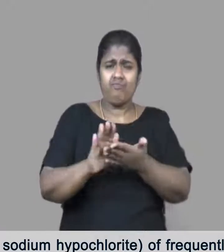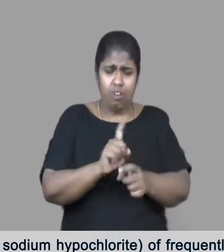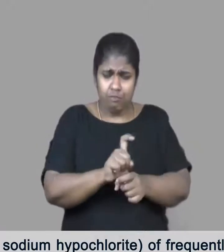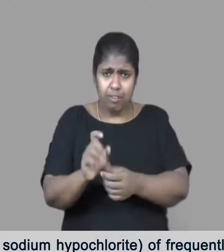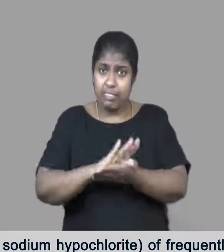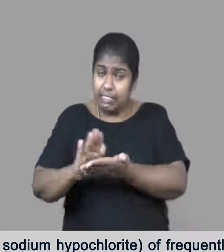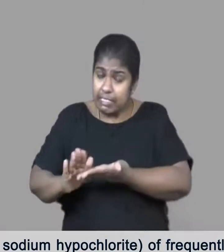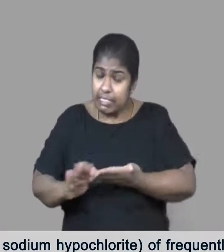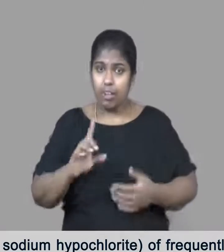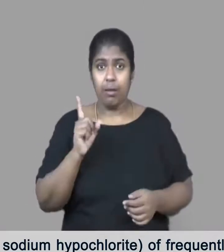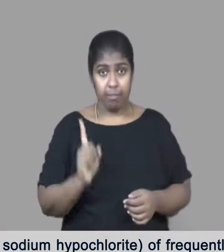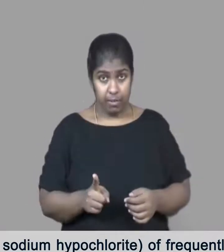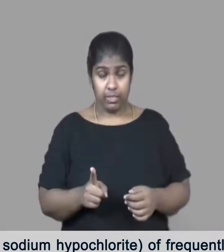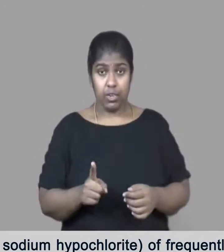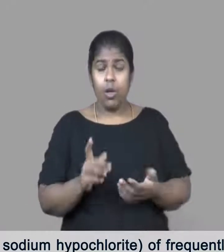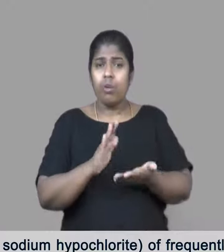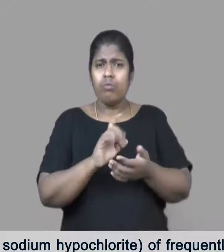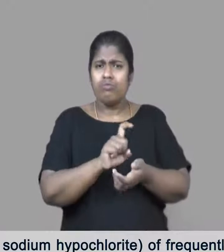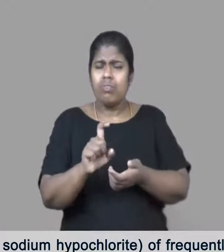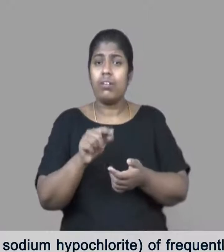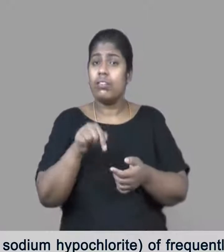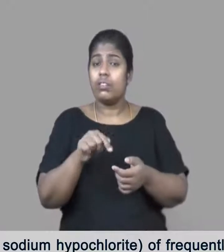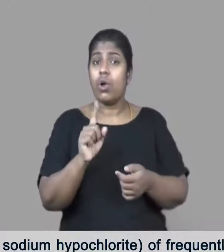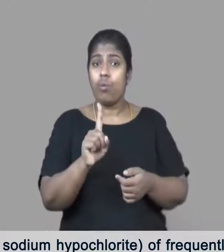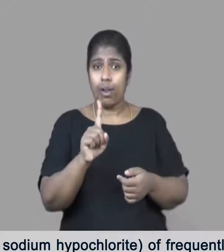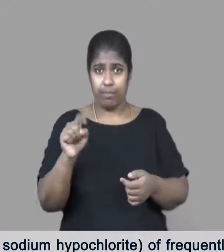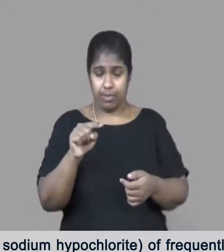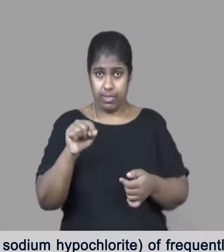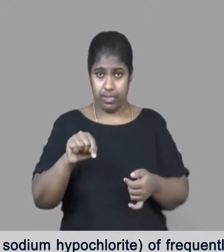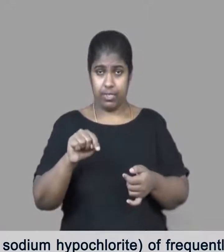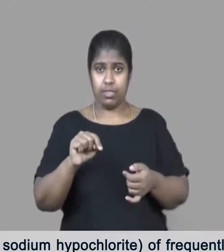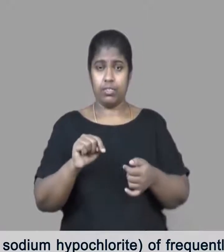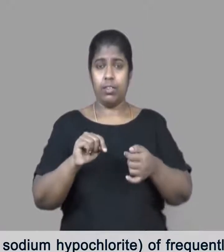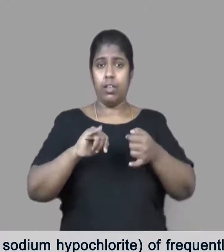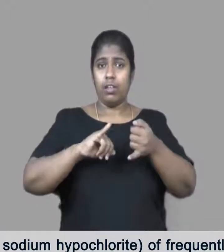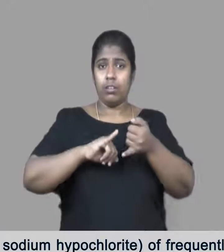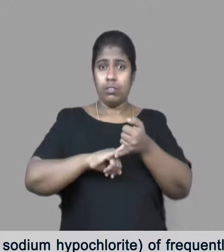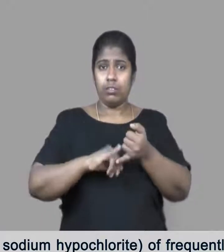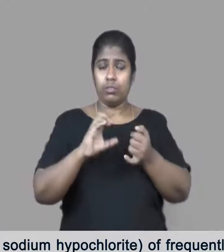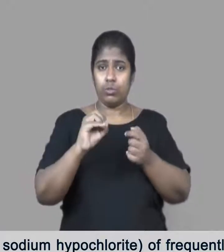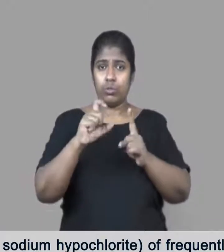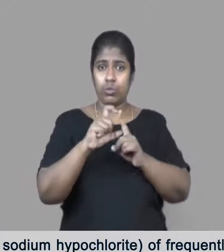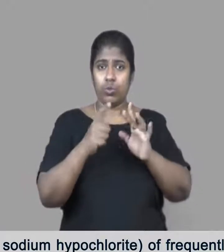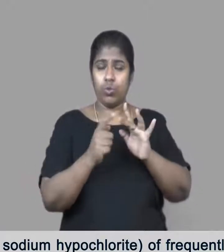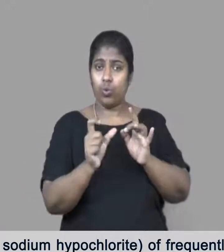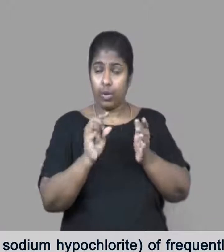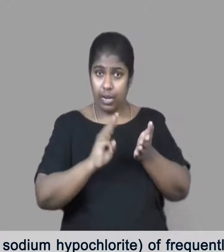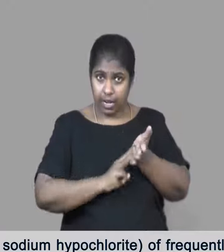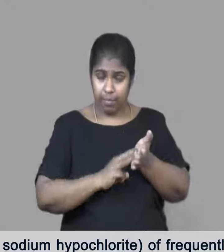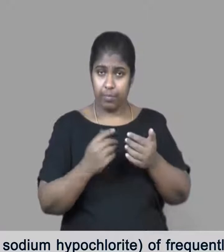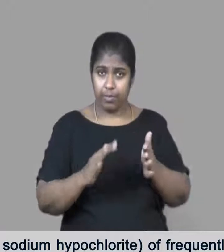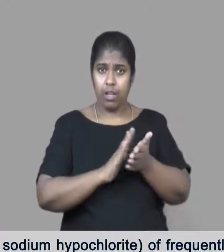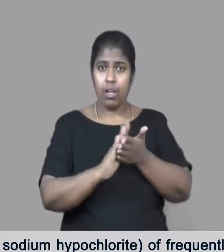fixtures, etc., to be done in the office premises and in